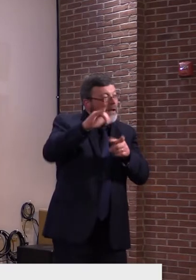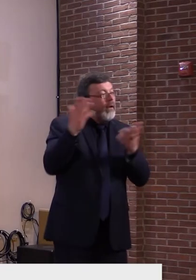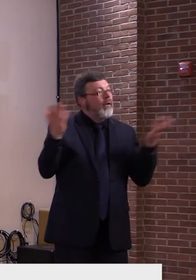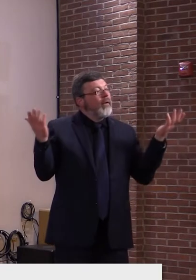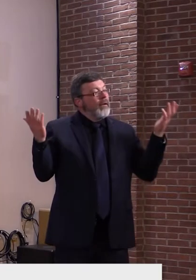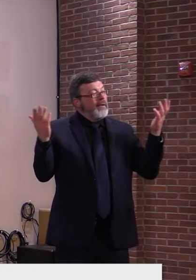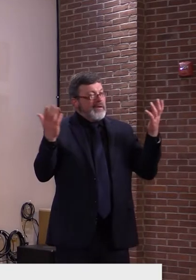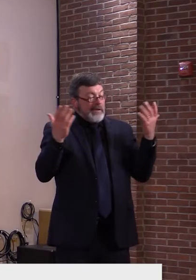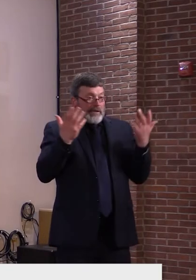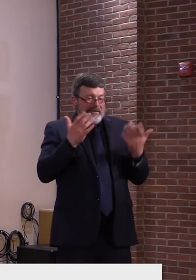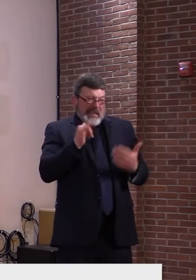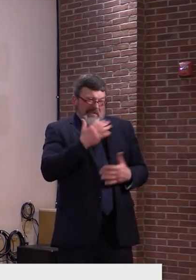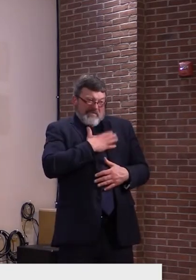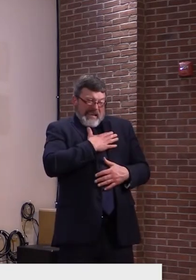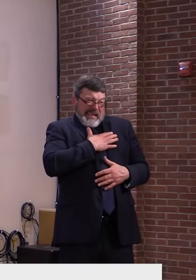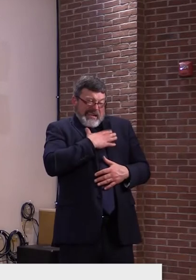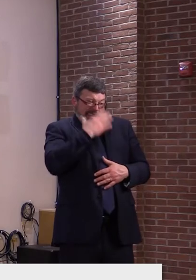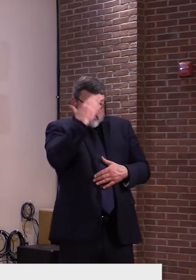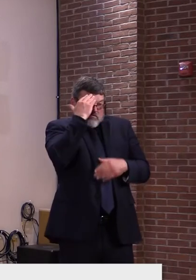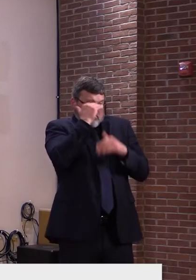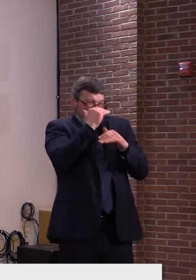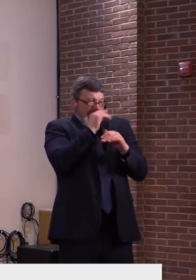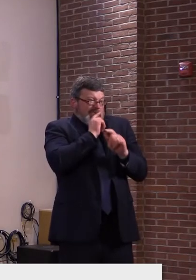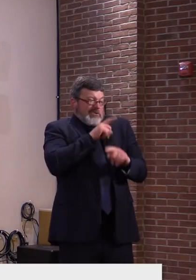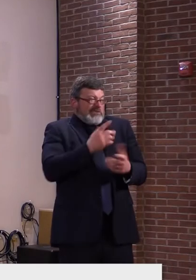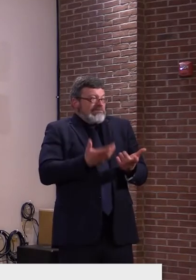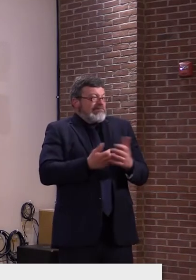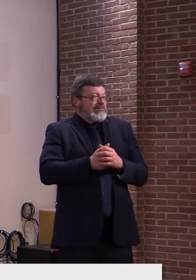Okay, thank you. Governor, you